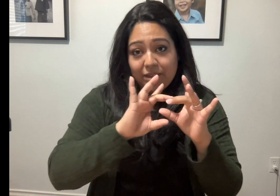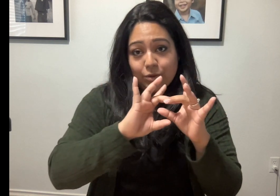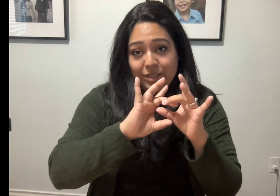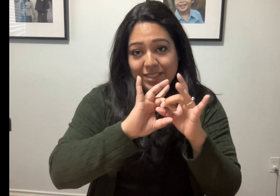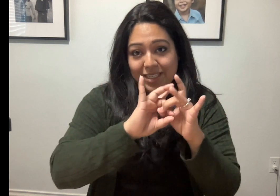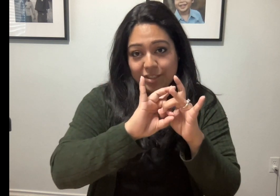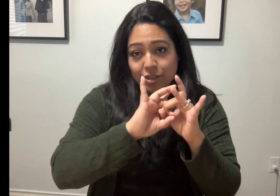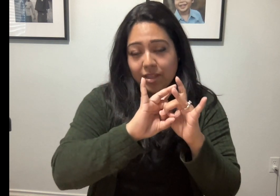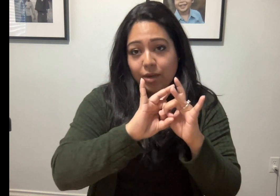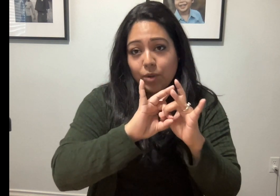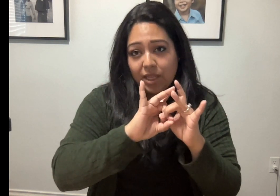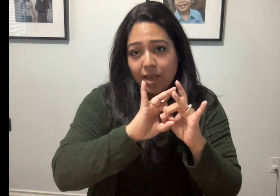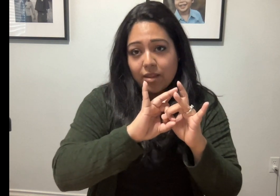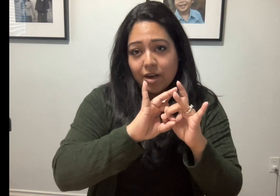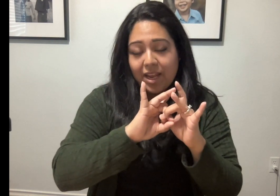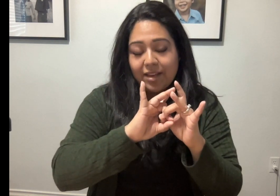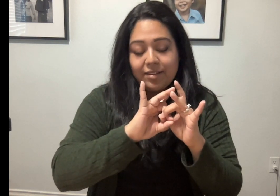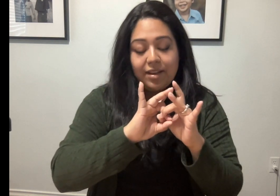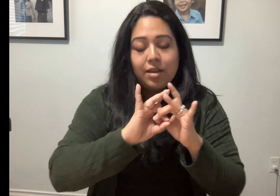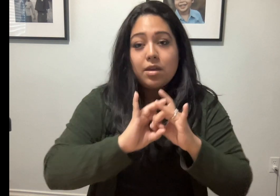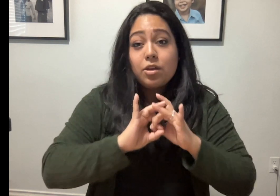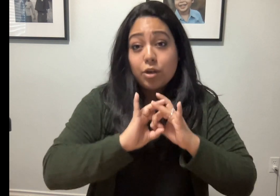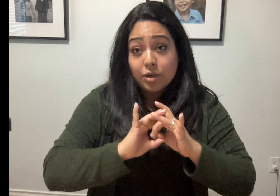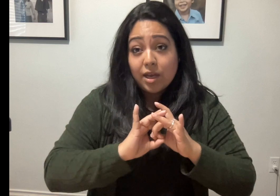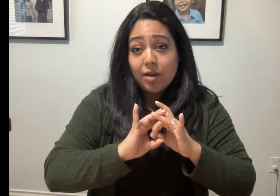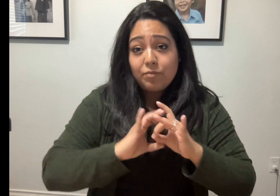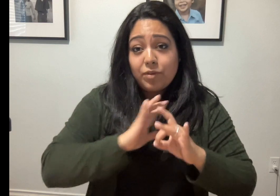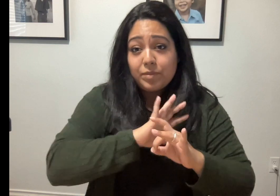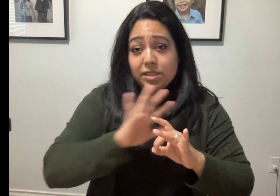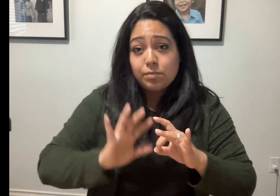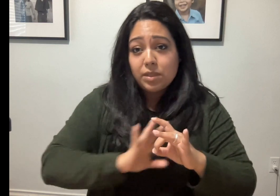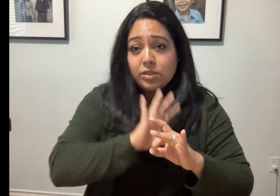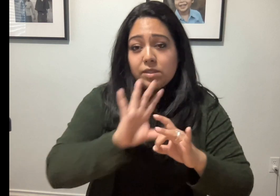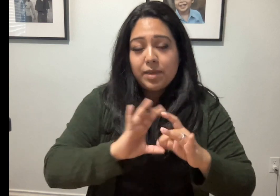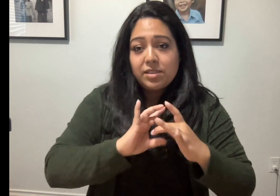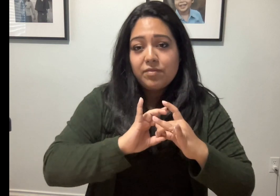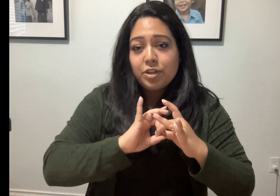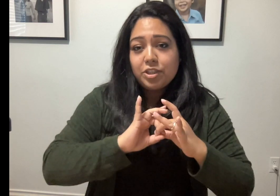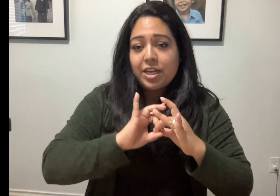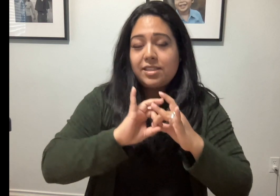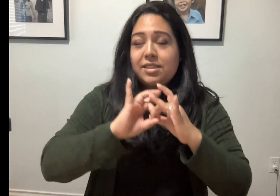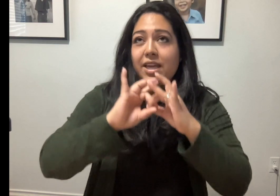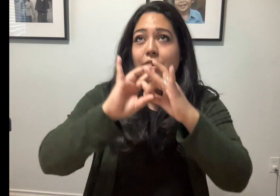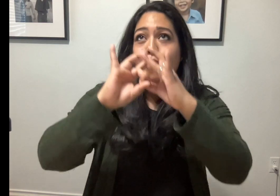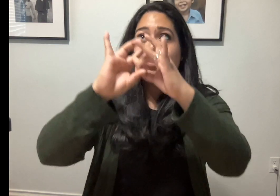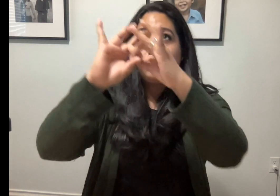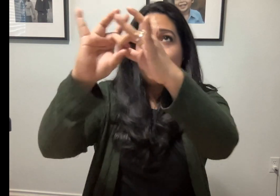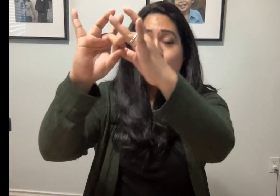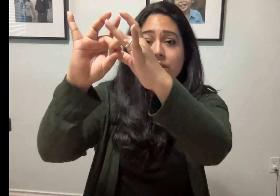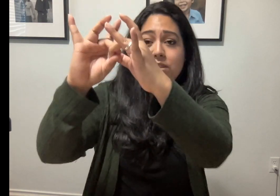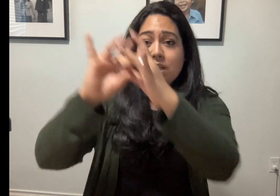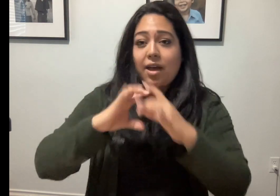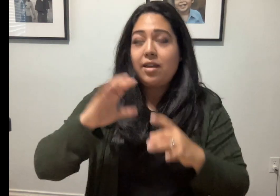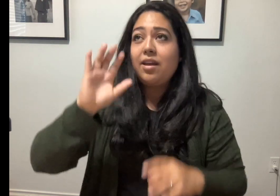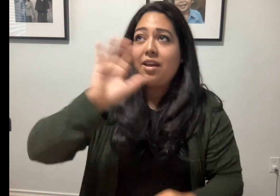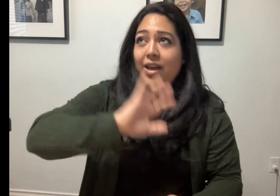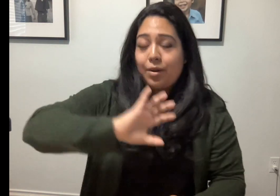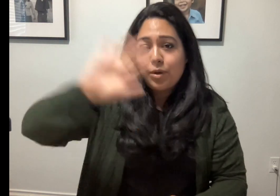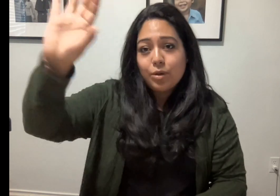going to interlink with the other hand. You're going to come from this middle space of your chest and go towards God. I would go